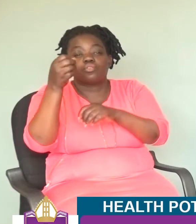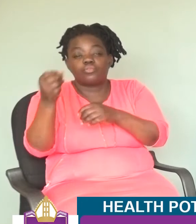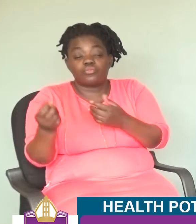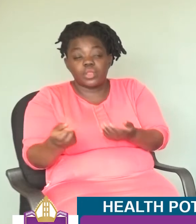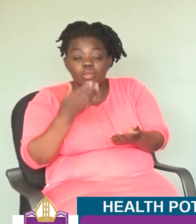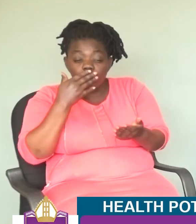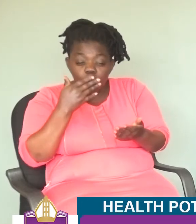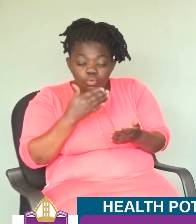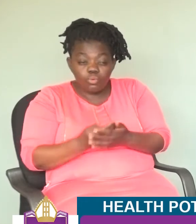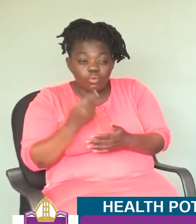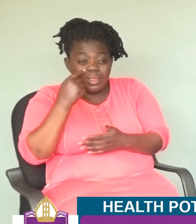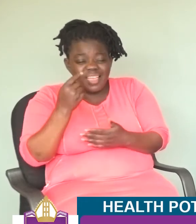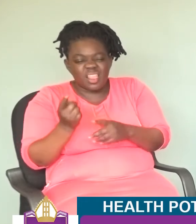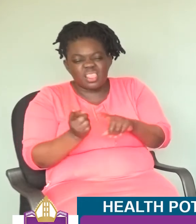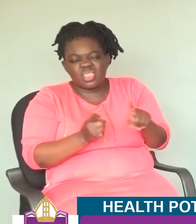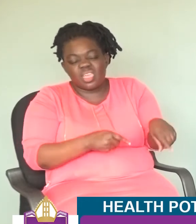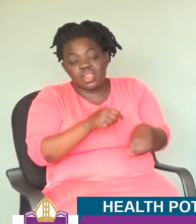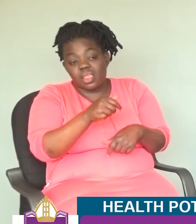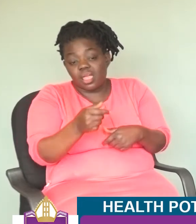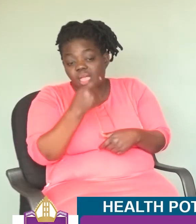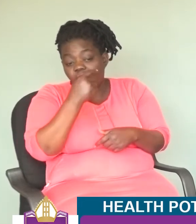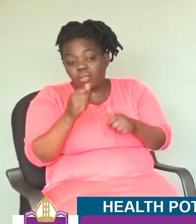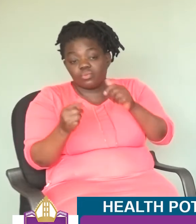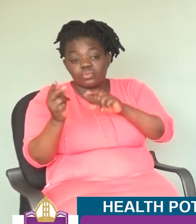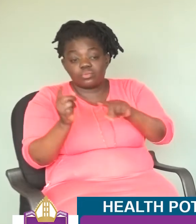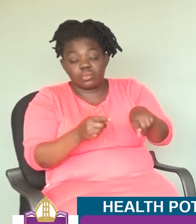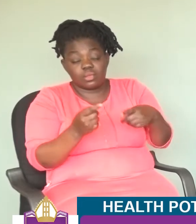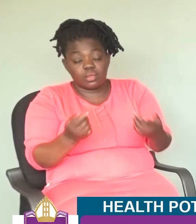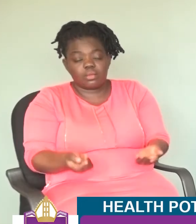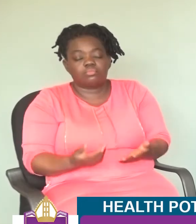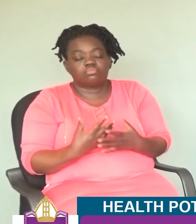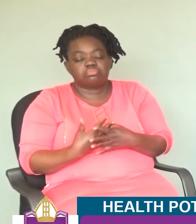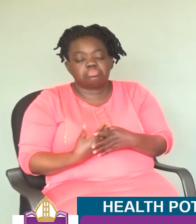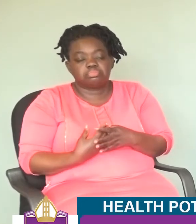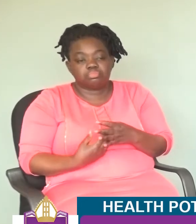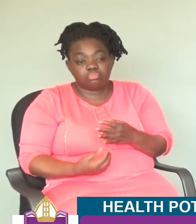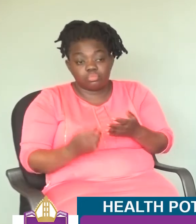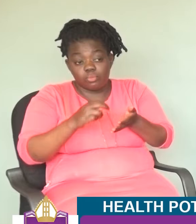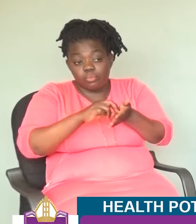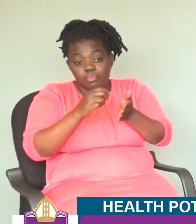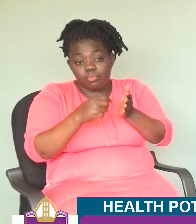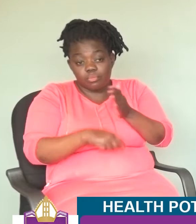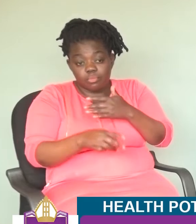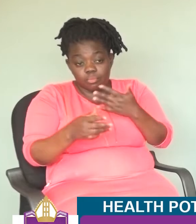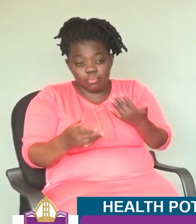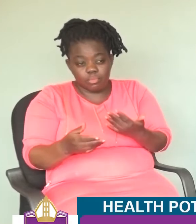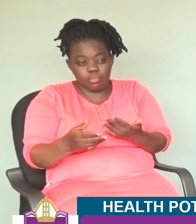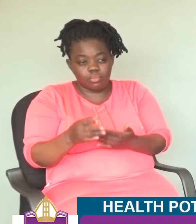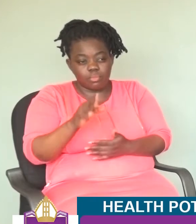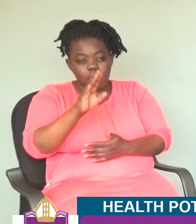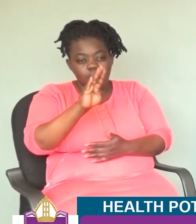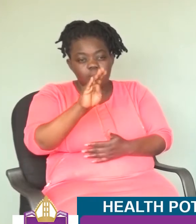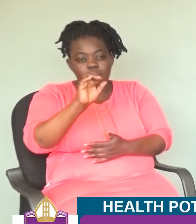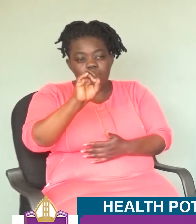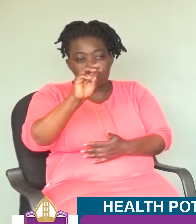the good eye and ignore the one of the bad eye. Eventually, the bad eye drifts away. That's what we call strabismus or...